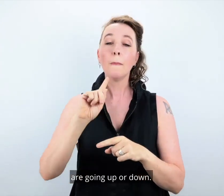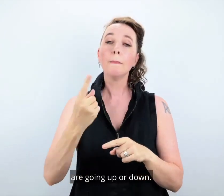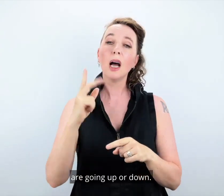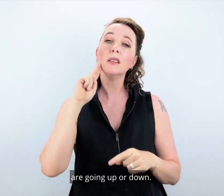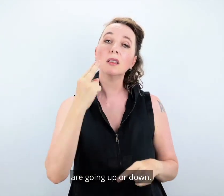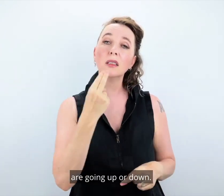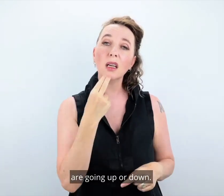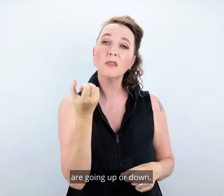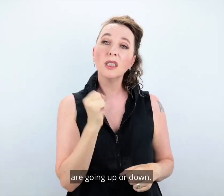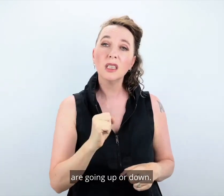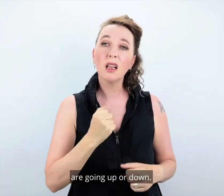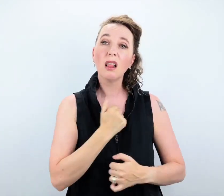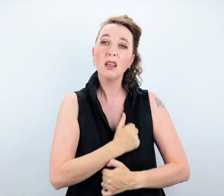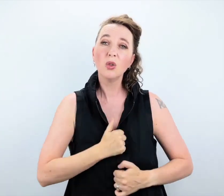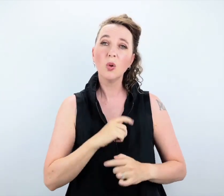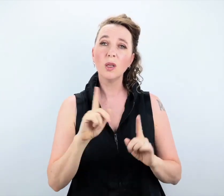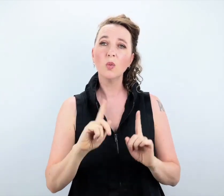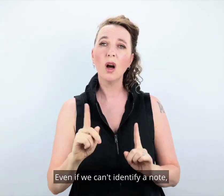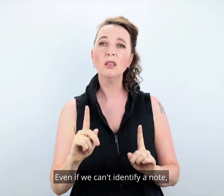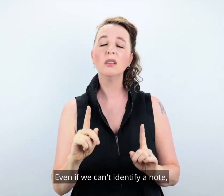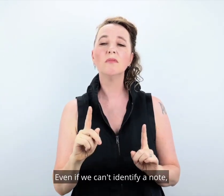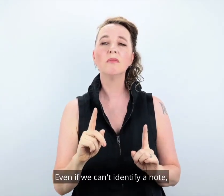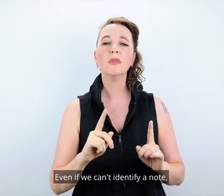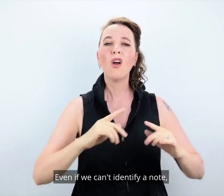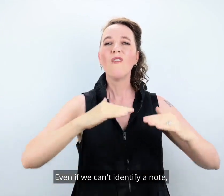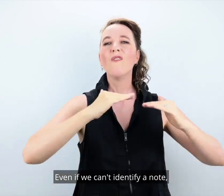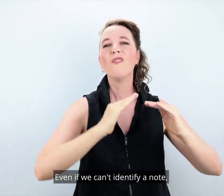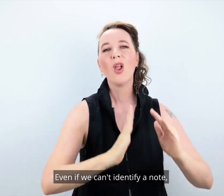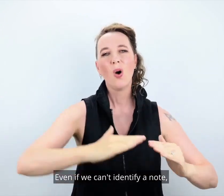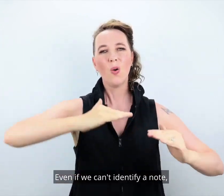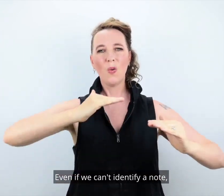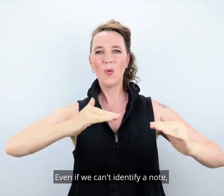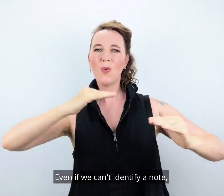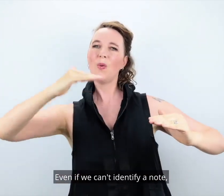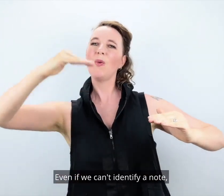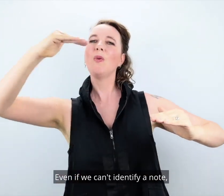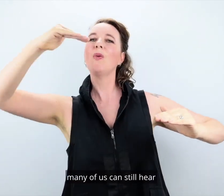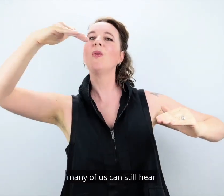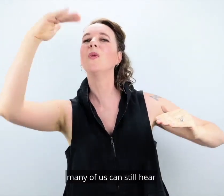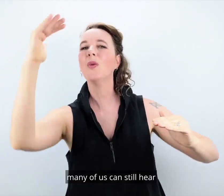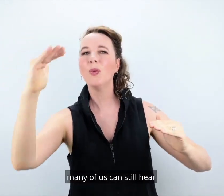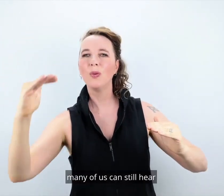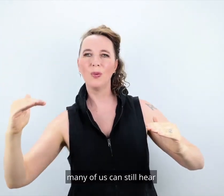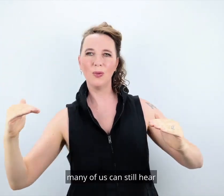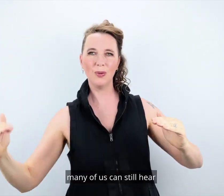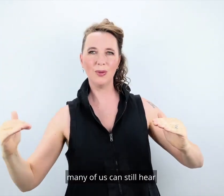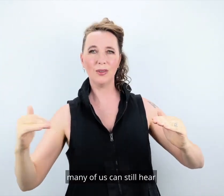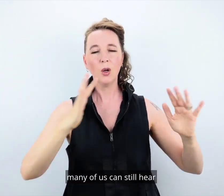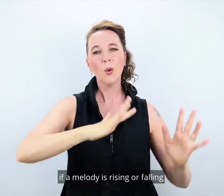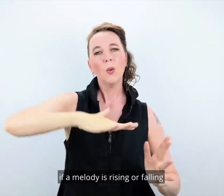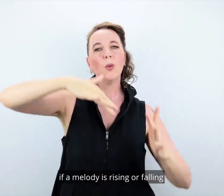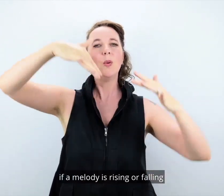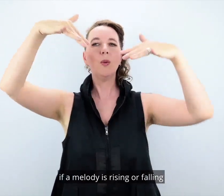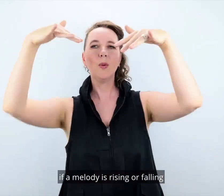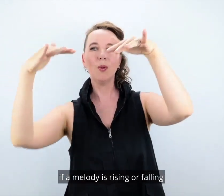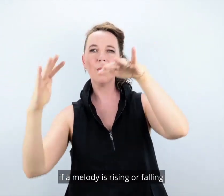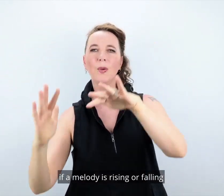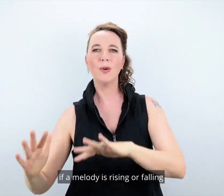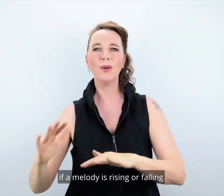up or down. Even if we can't identify a note, many of us can still hear if a melody is rising